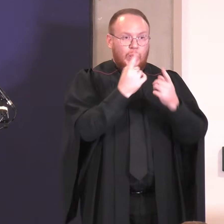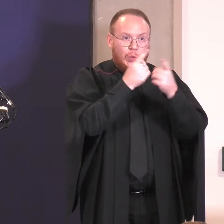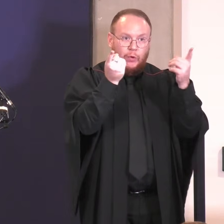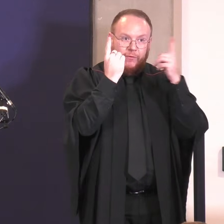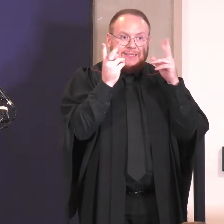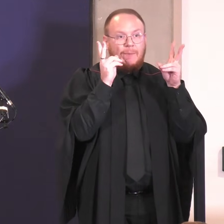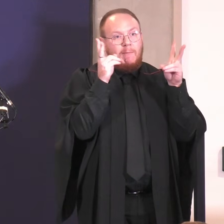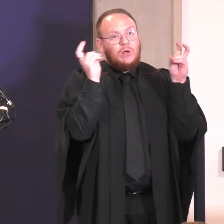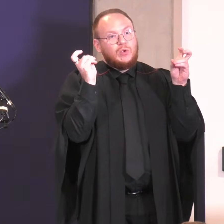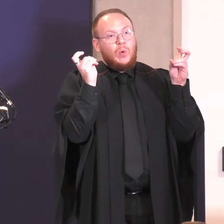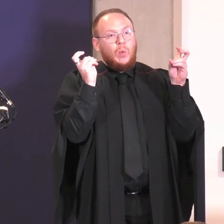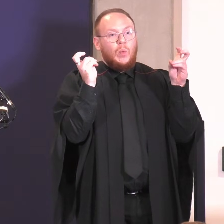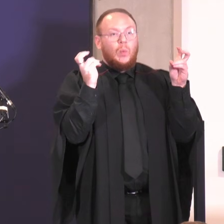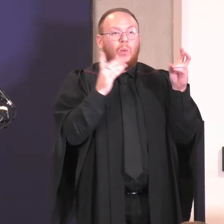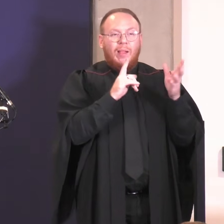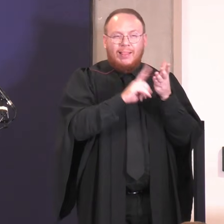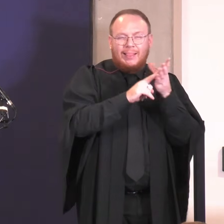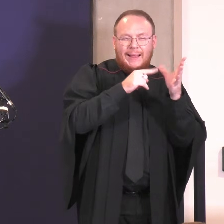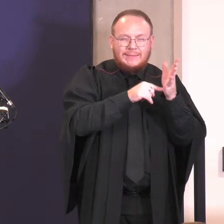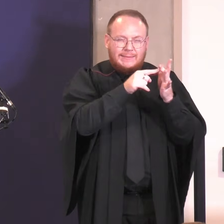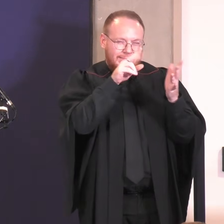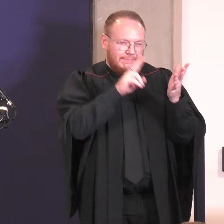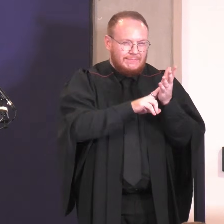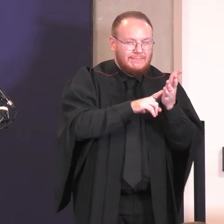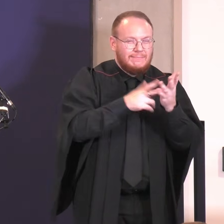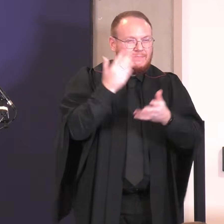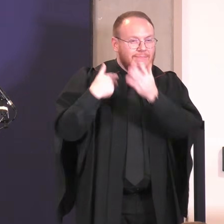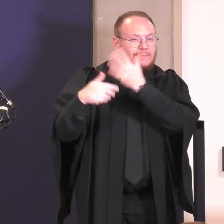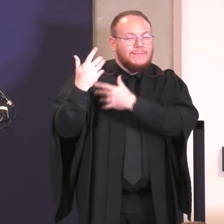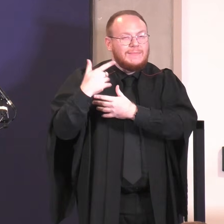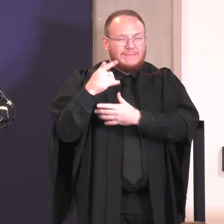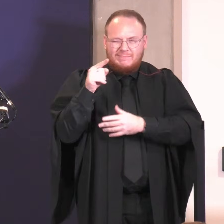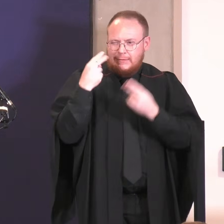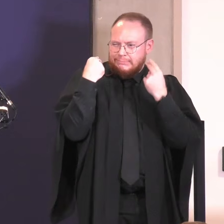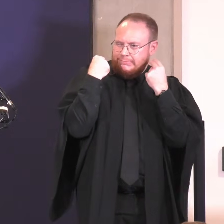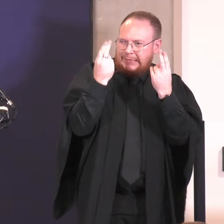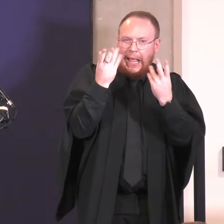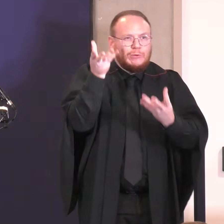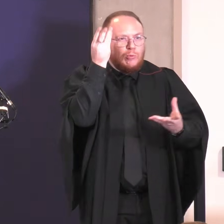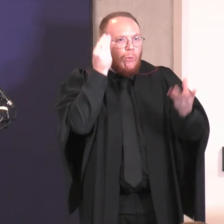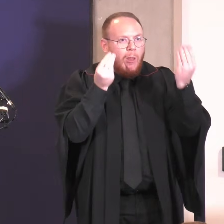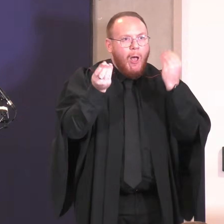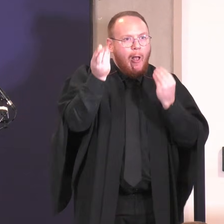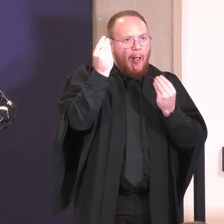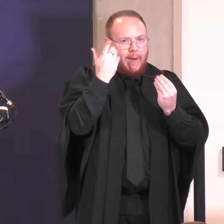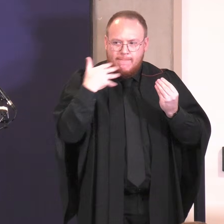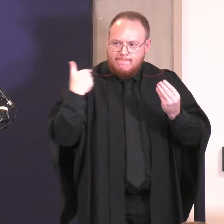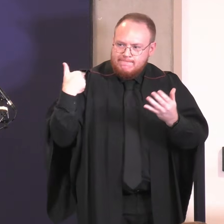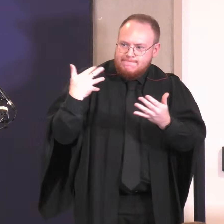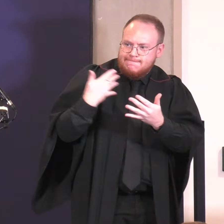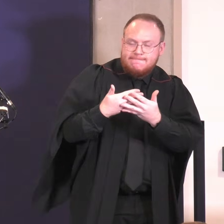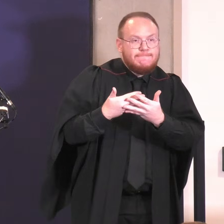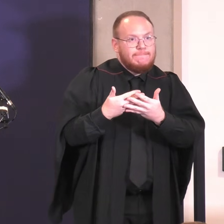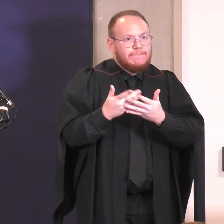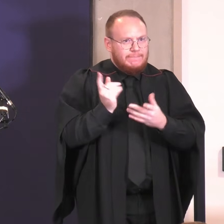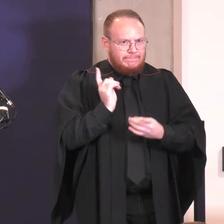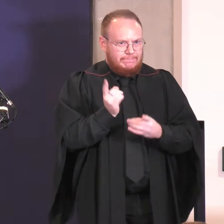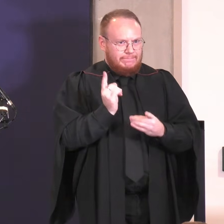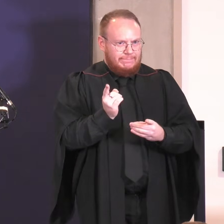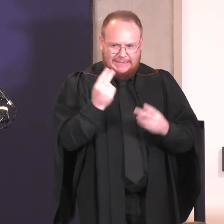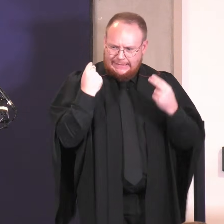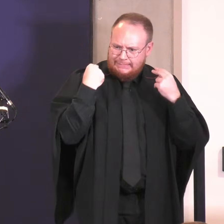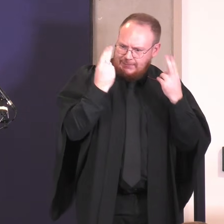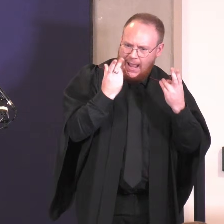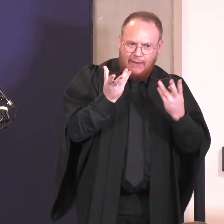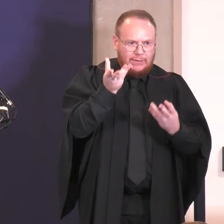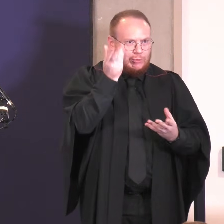Sapere Aude, which roughly translates as Dare to Learn, has carried us throughout this journey. And it's fitting, because daring to learn is